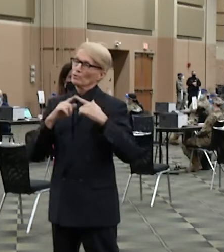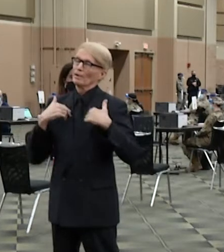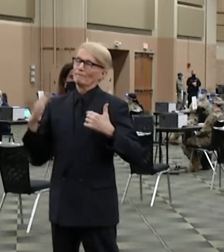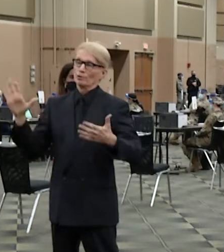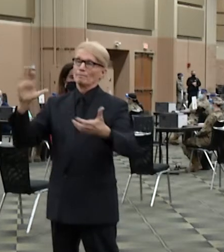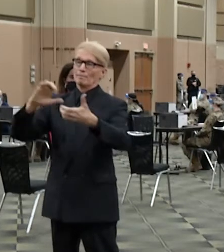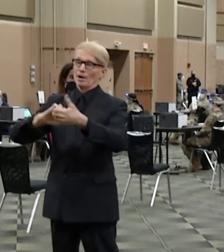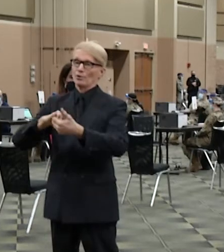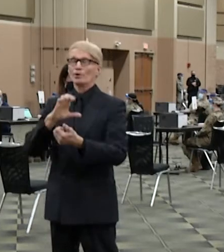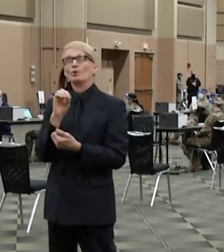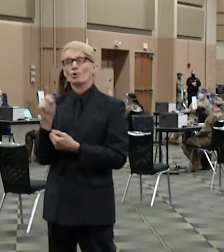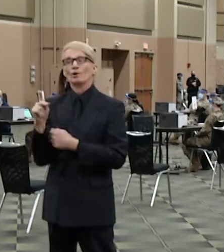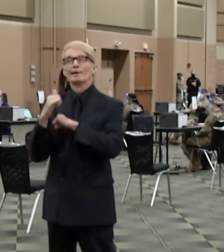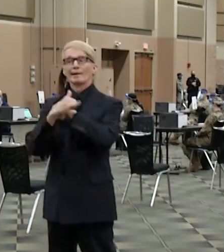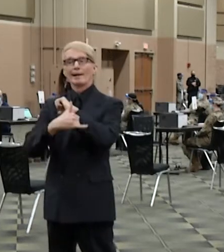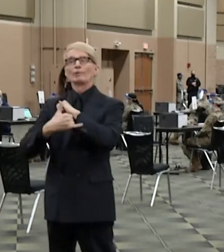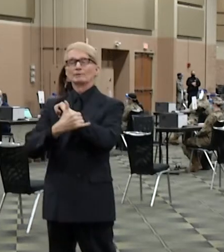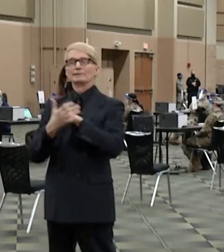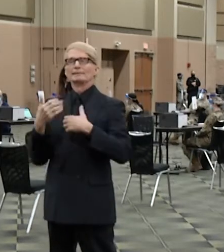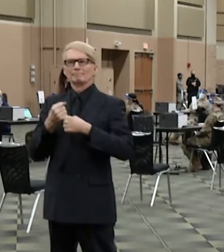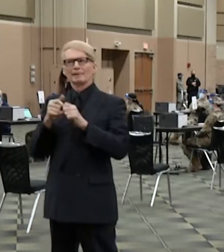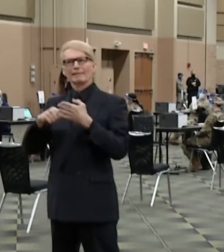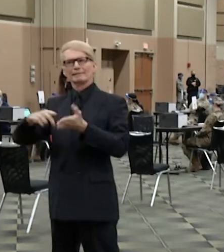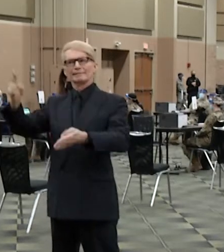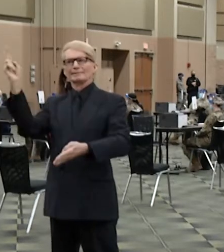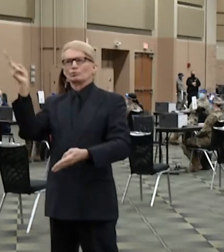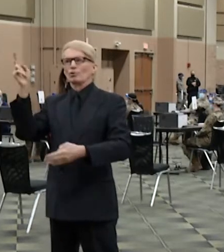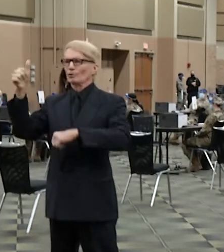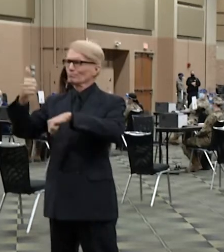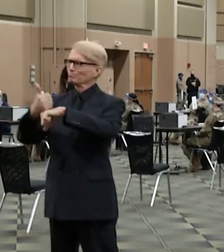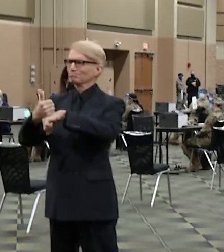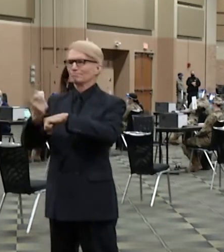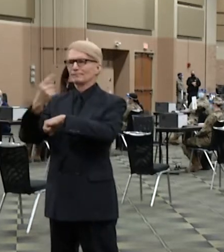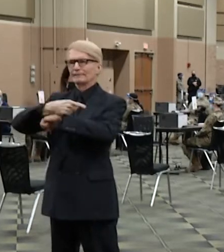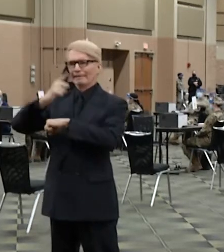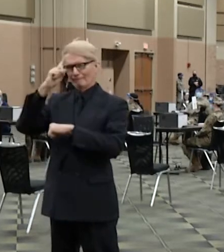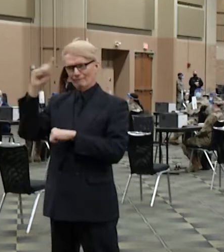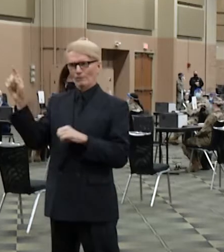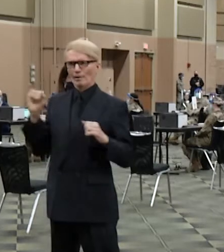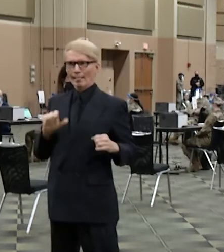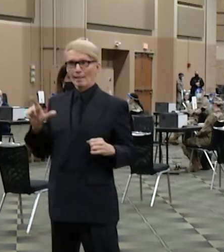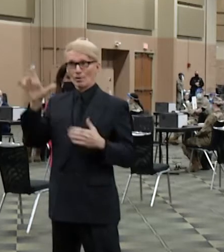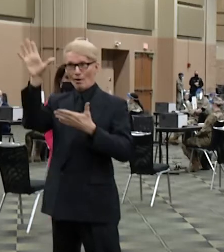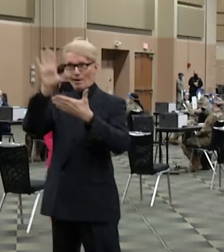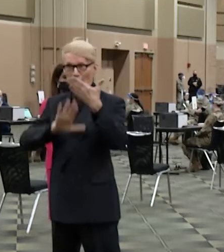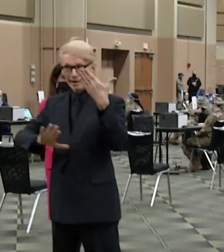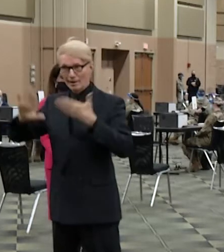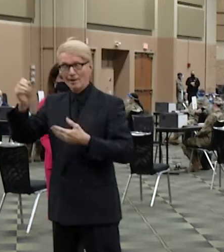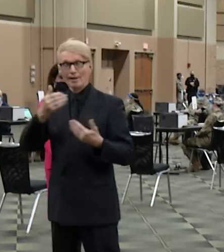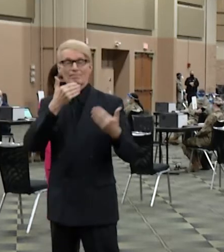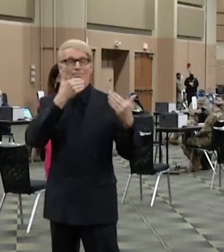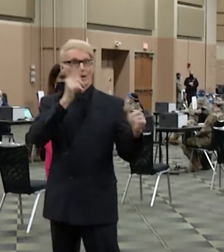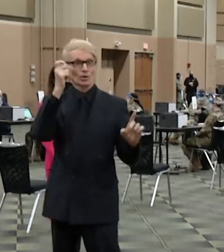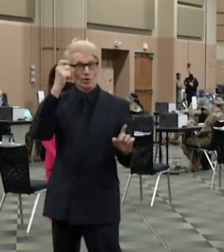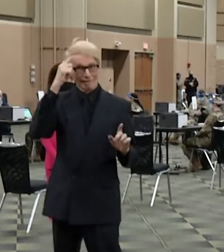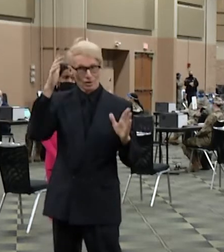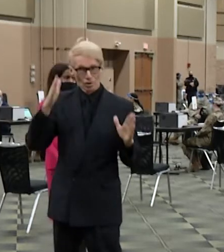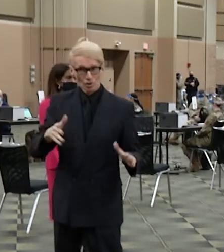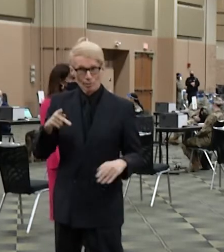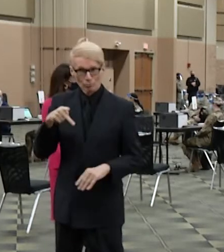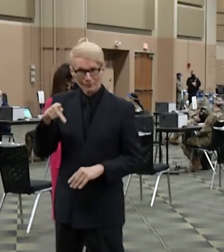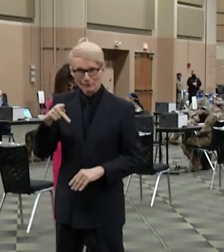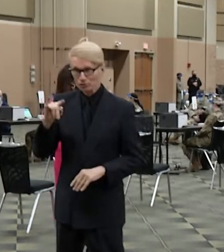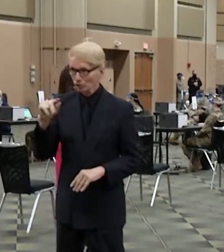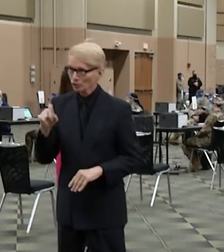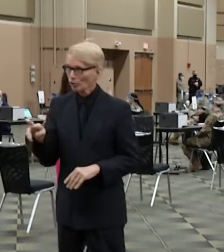excited to be here to make this day a historic day for the state of Illinois. And again, we thank Governor Prtizker and